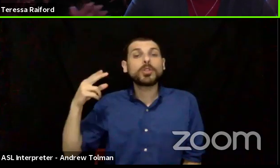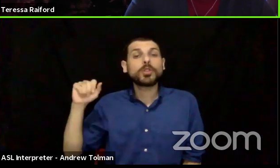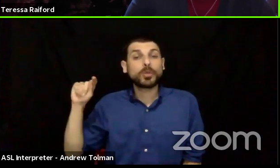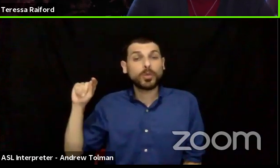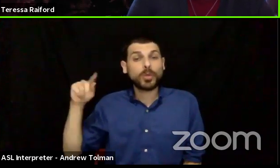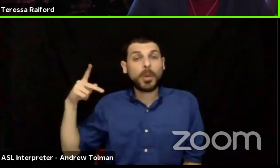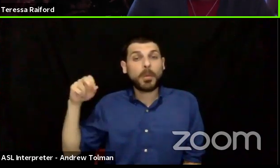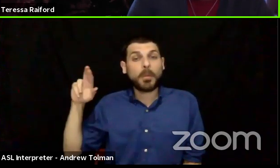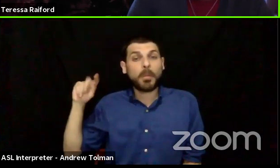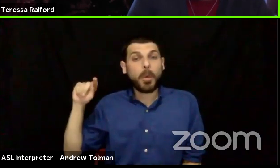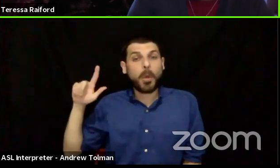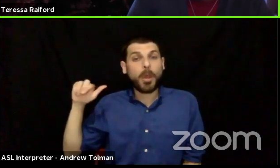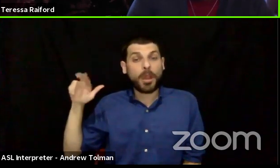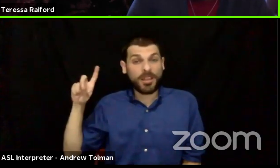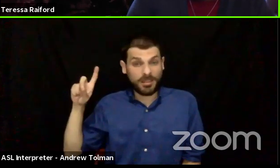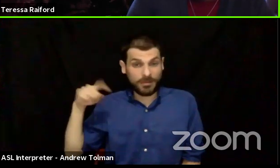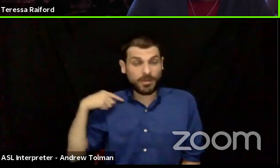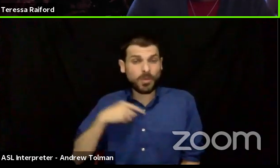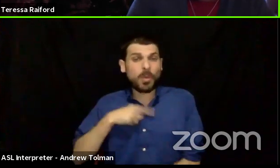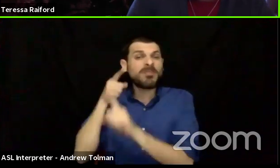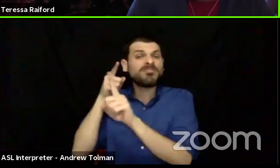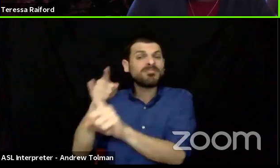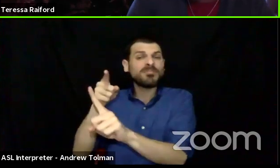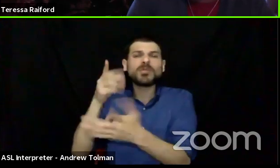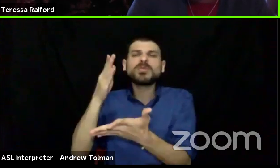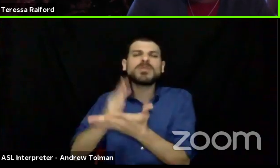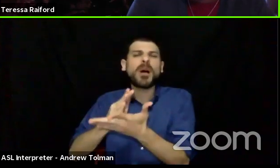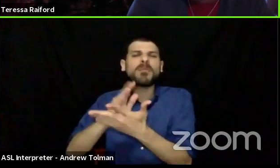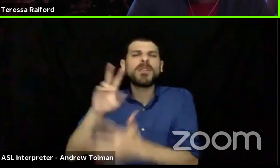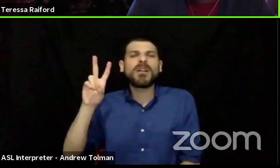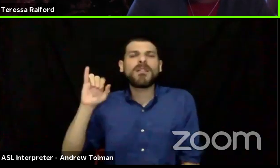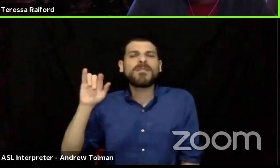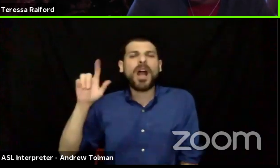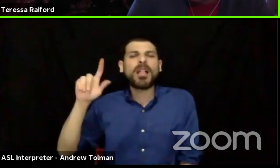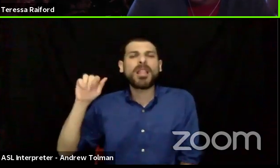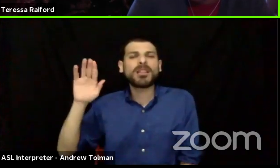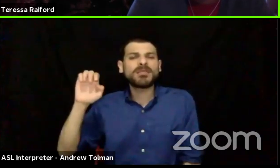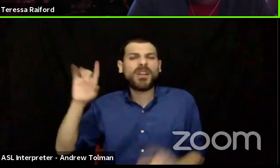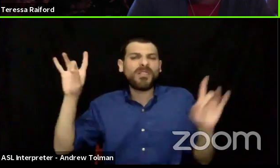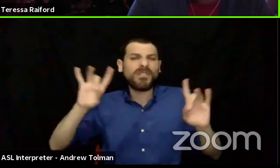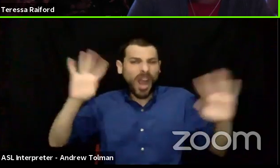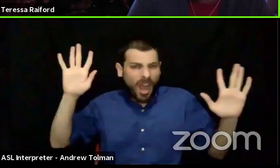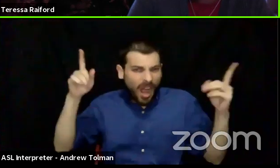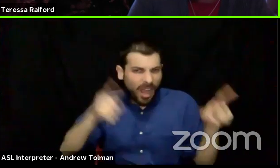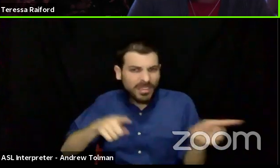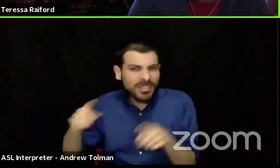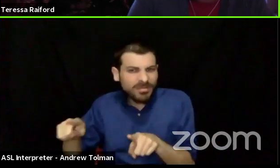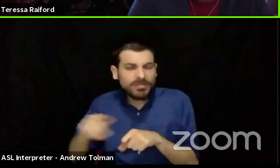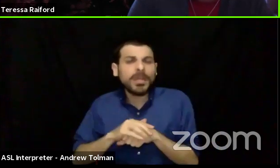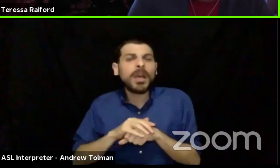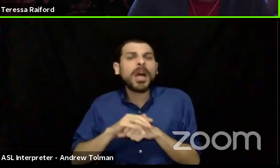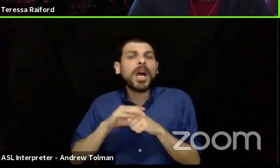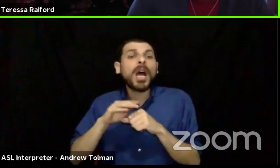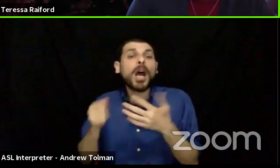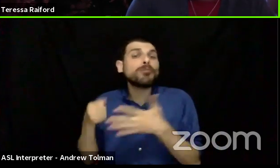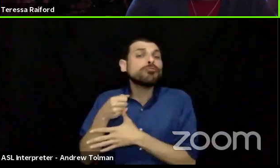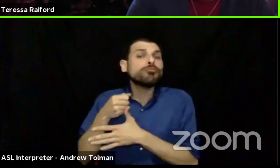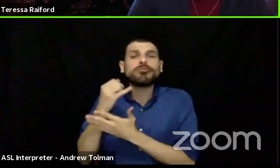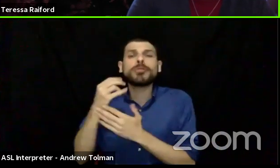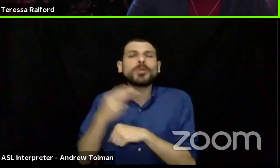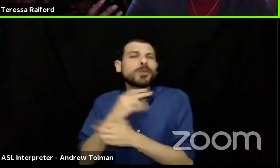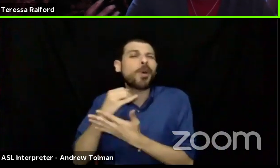know, community organization that just centers children and art. But what we do with the centering of children and art